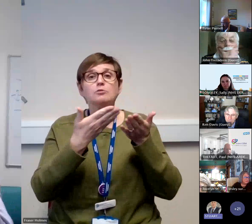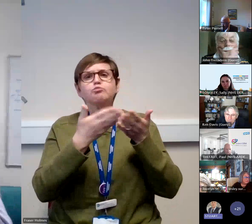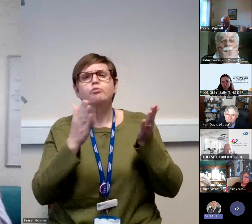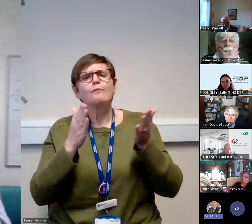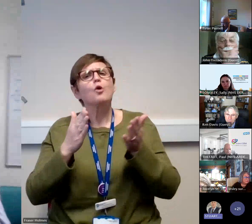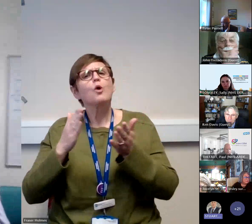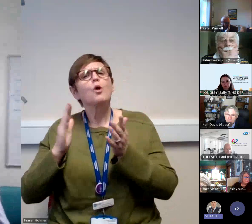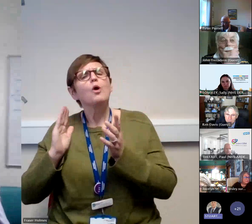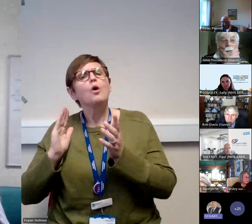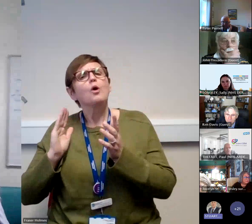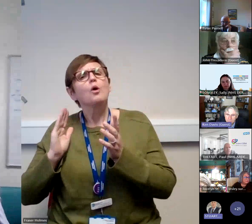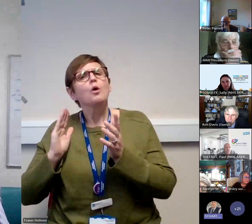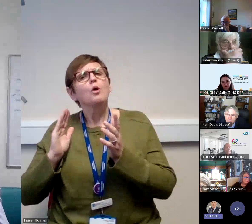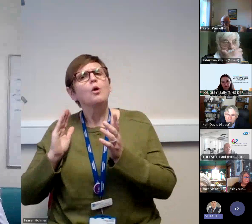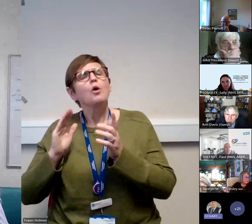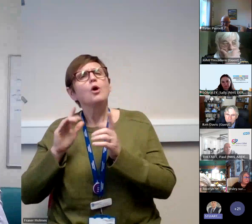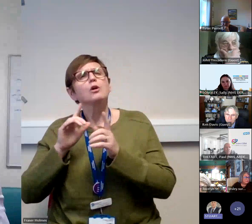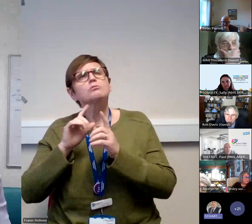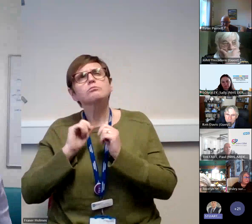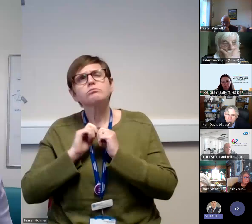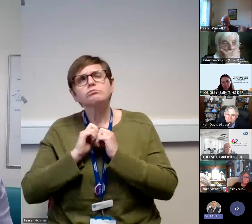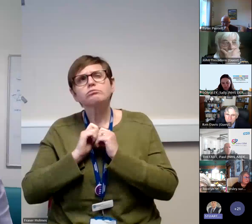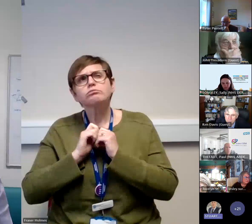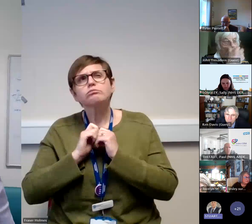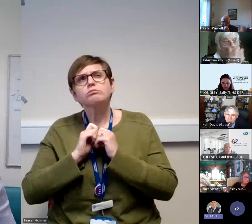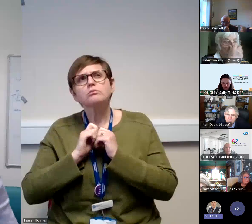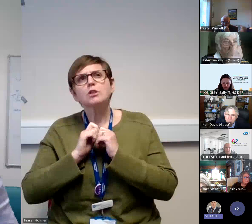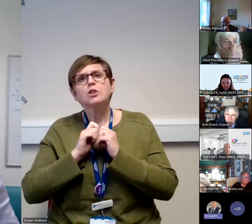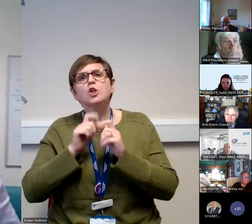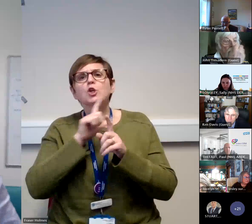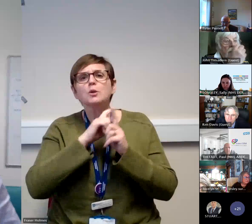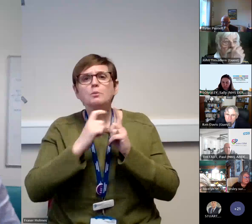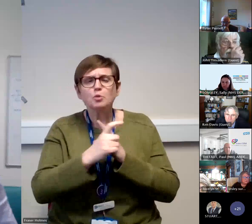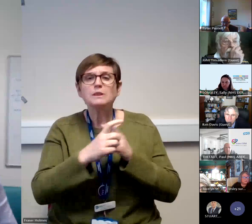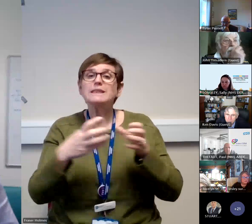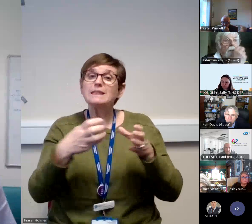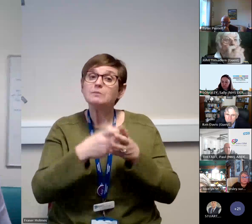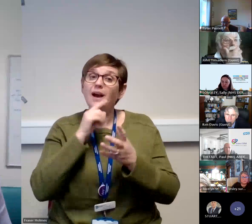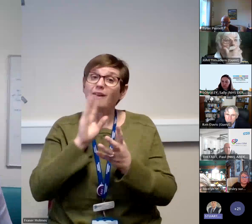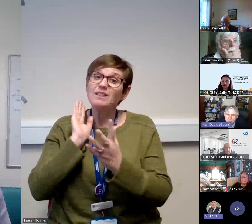access from community teams to prevent admissions?